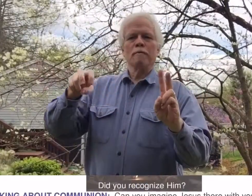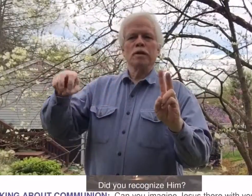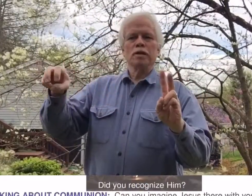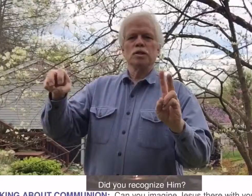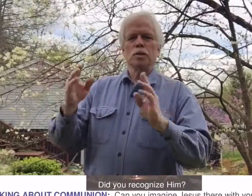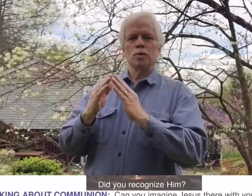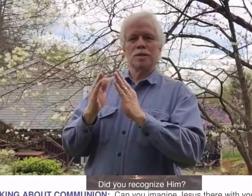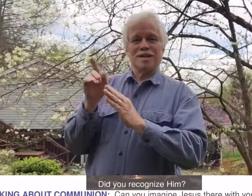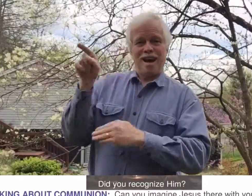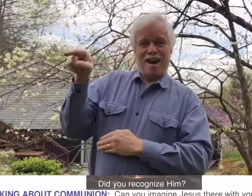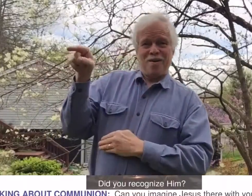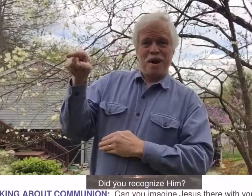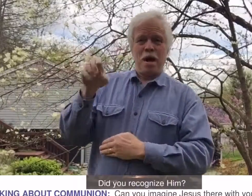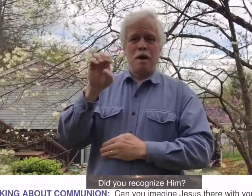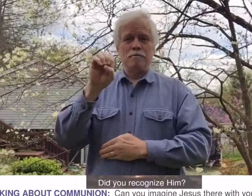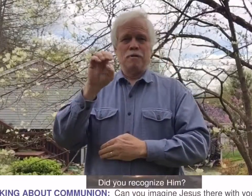traveling to the town of